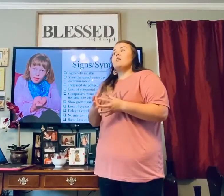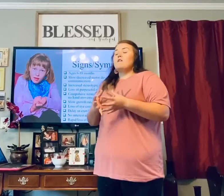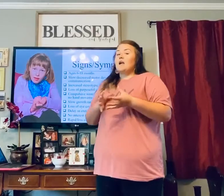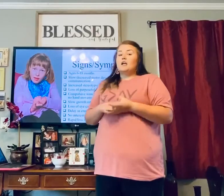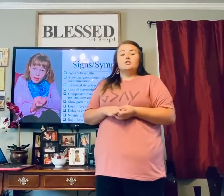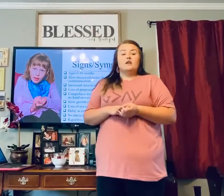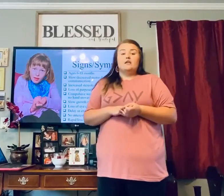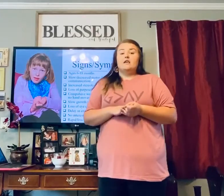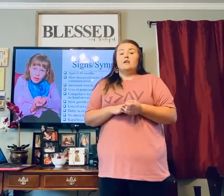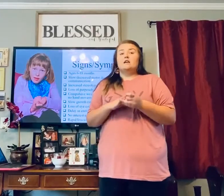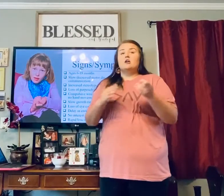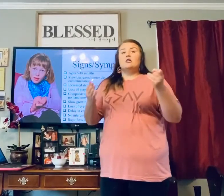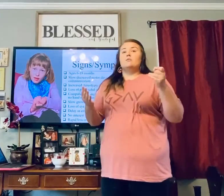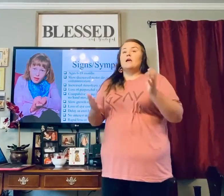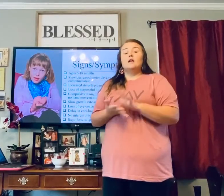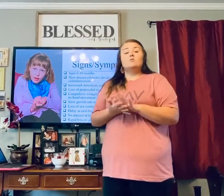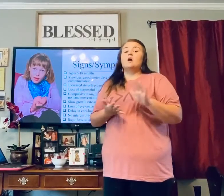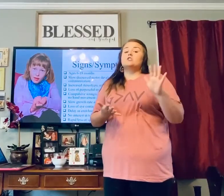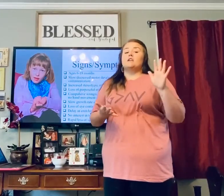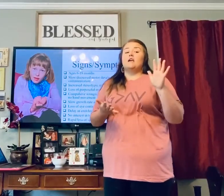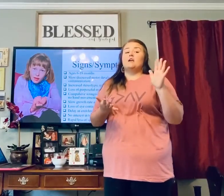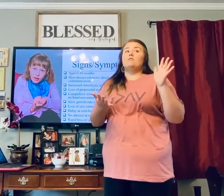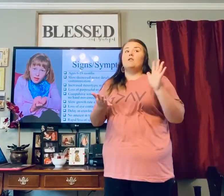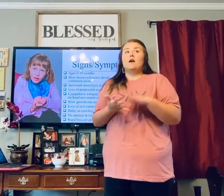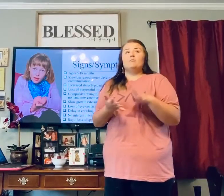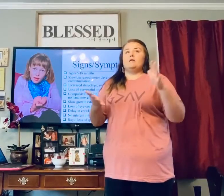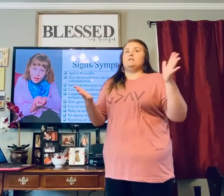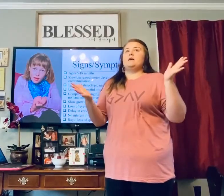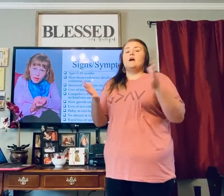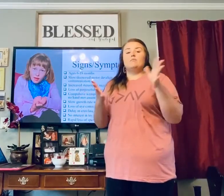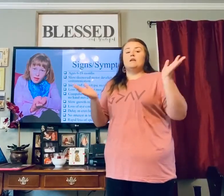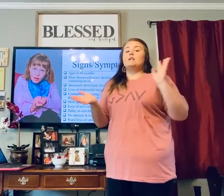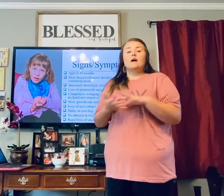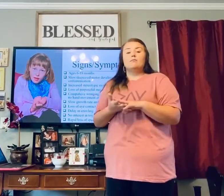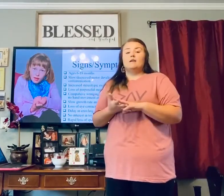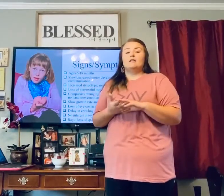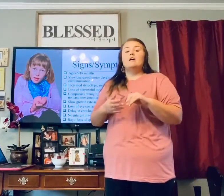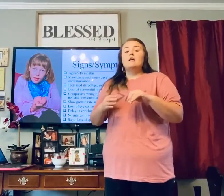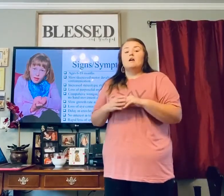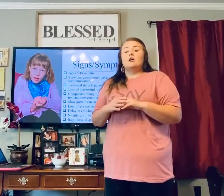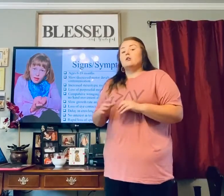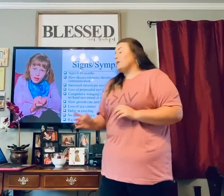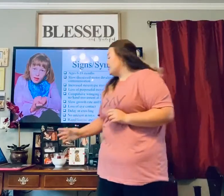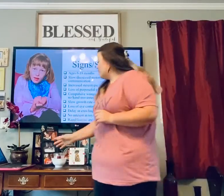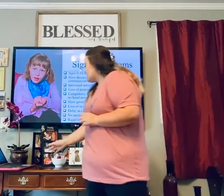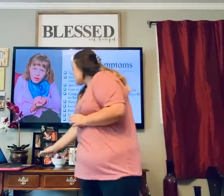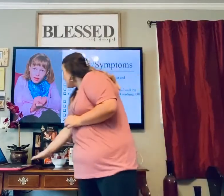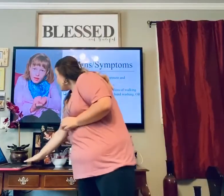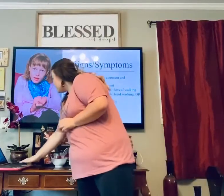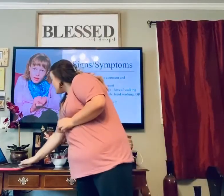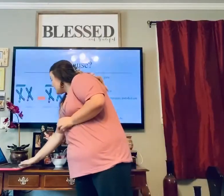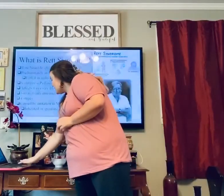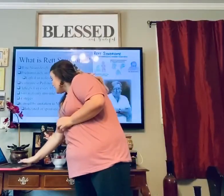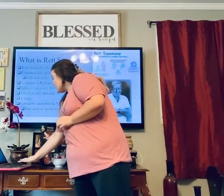of hand wringing, hand washing, hand flapping, tapping, clapping. And you can see this in